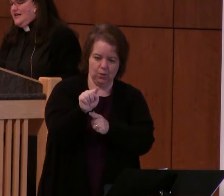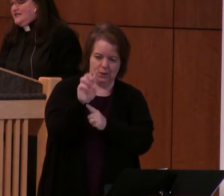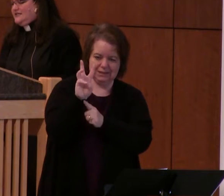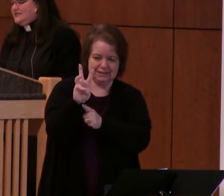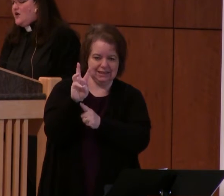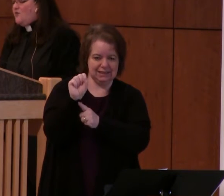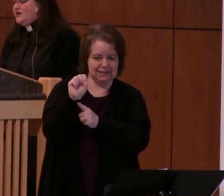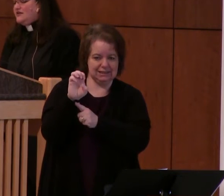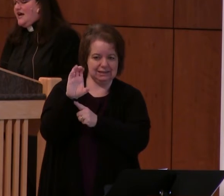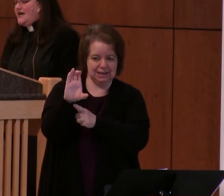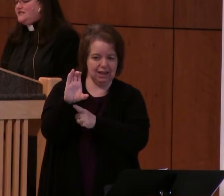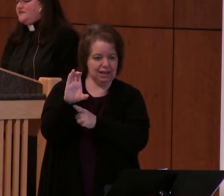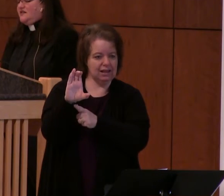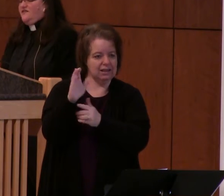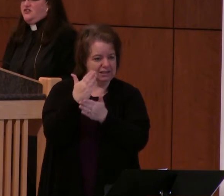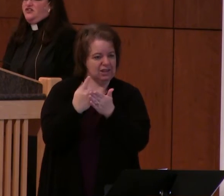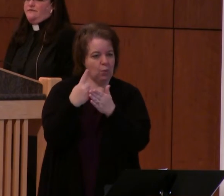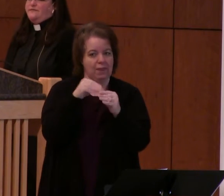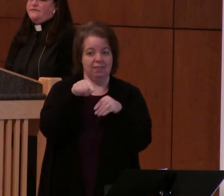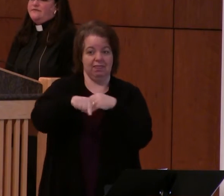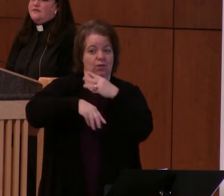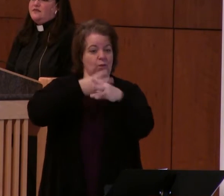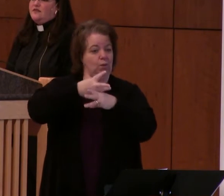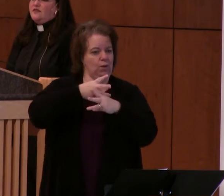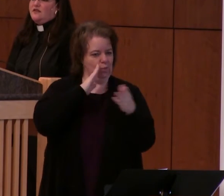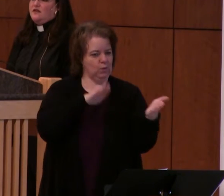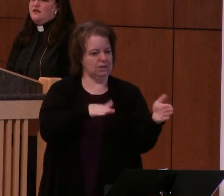3.6 seconds, someone dies of starvation.